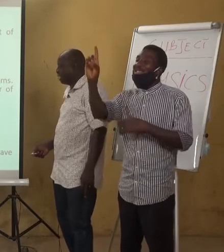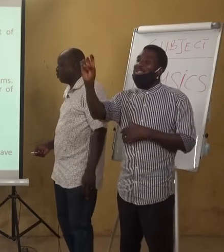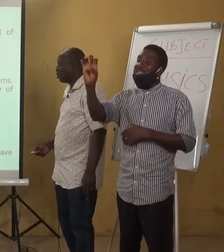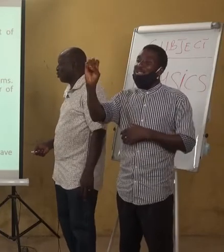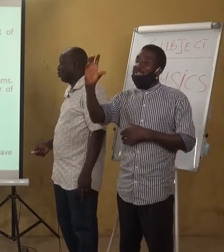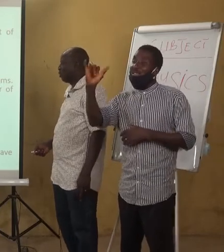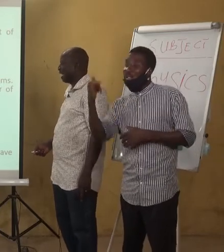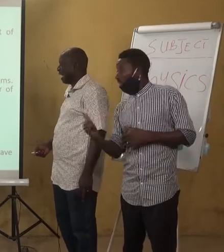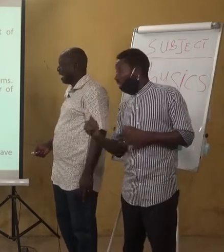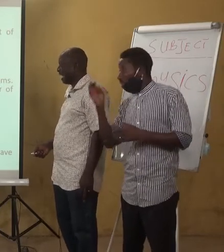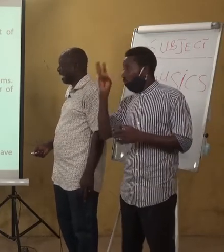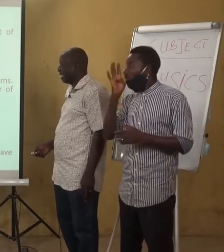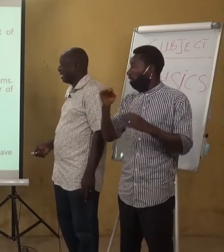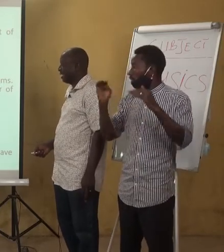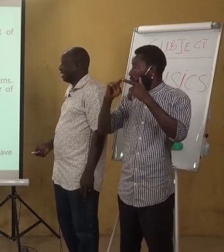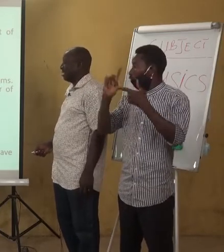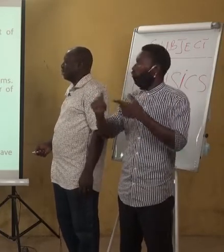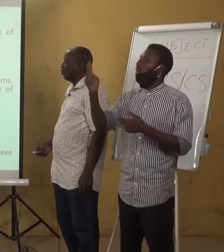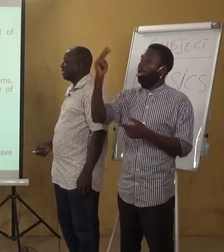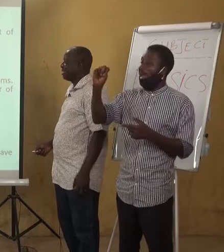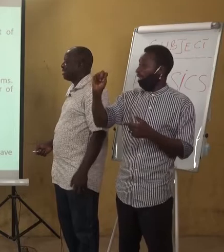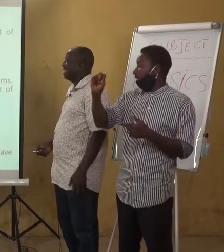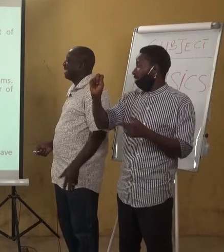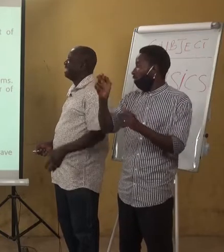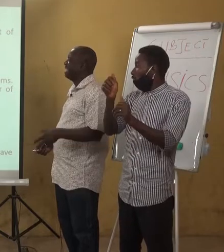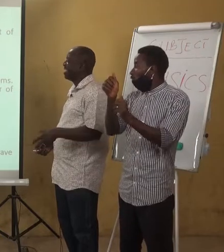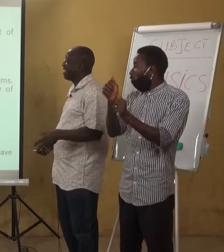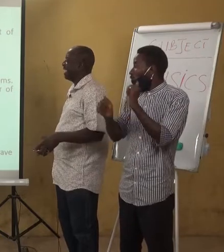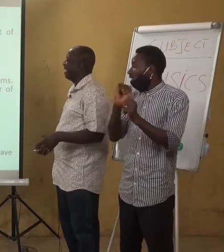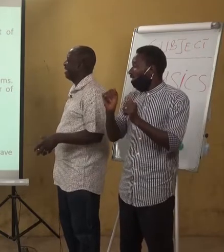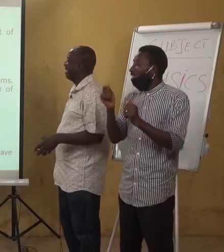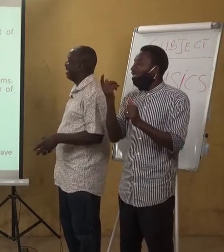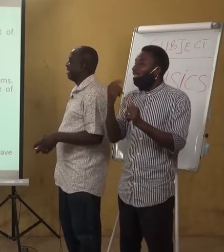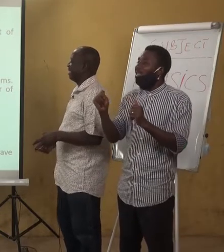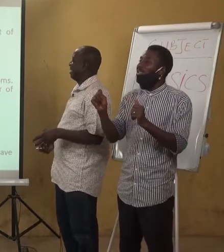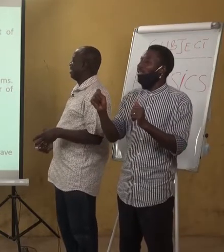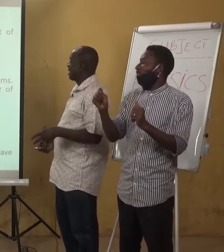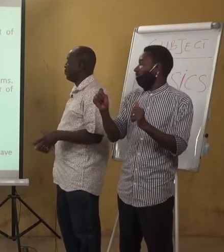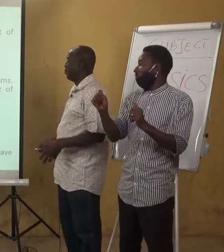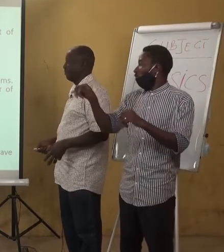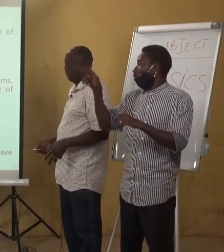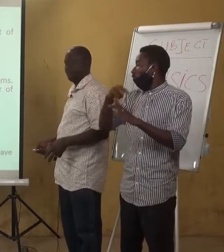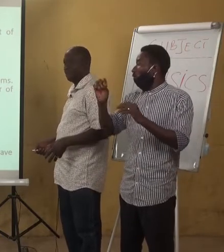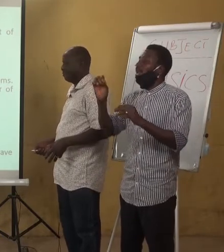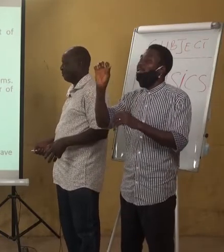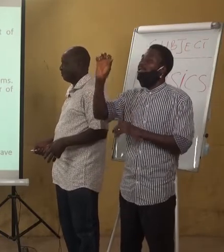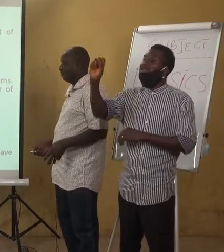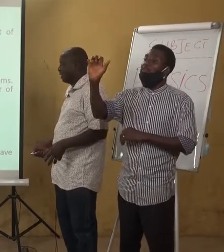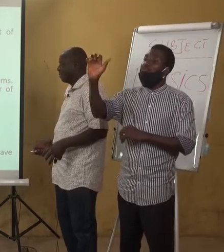will be equals to N, which is the initial sample,